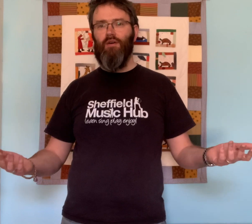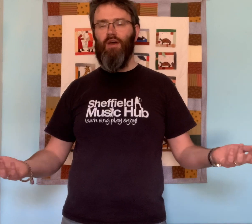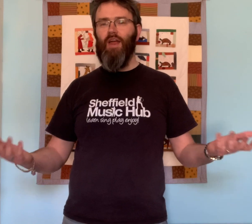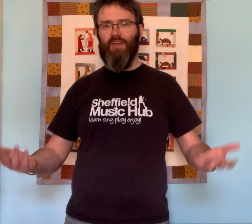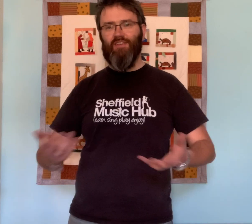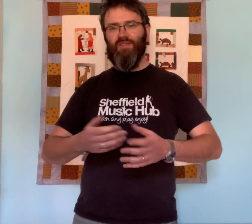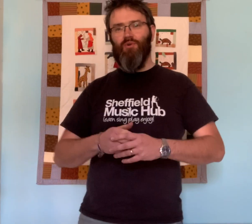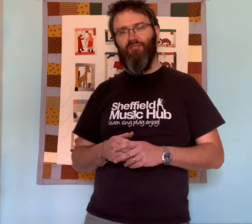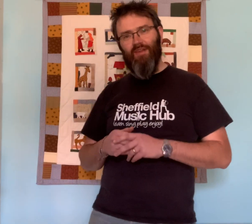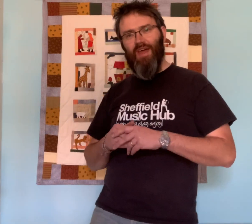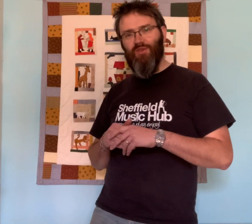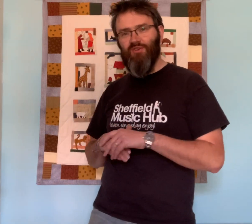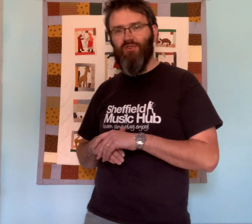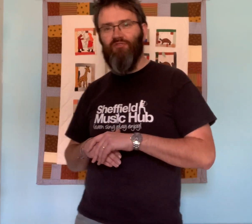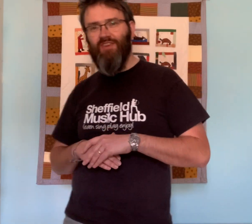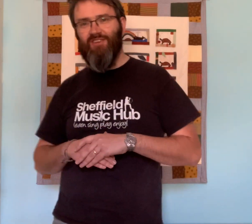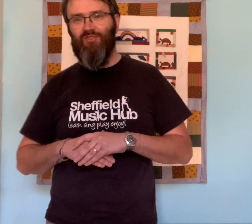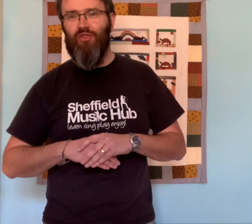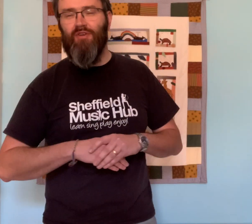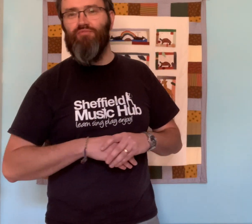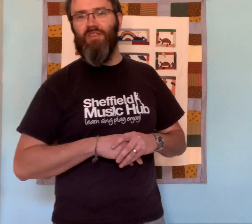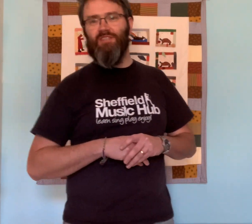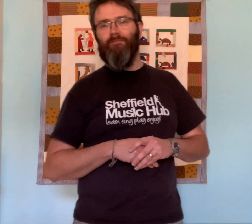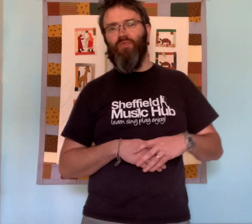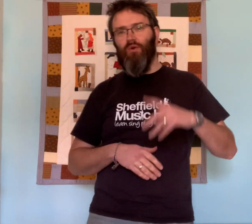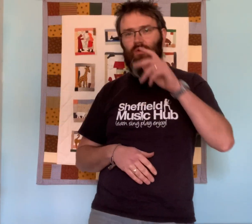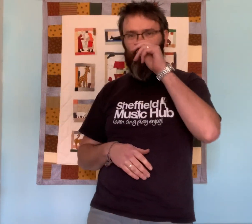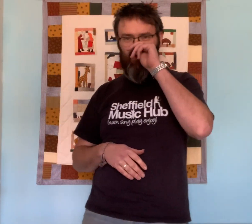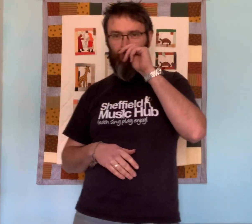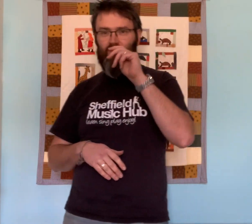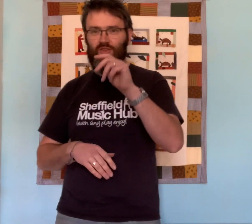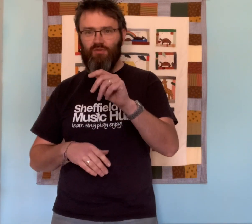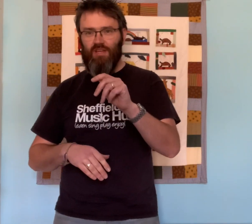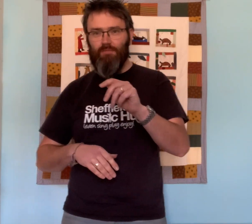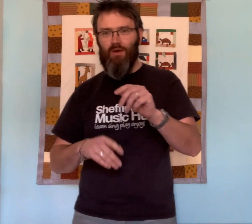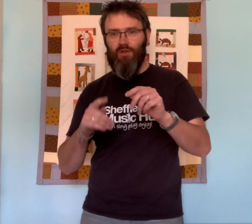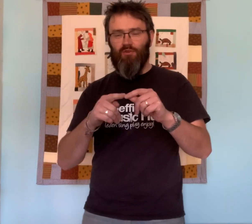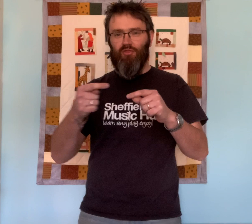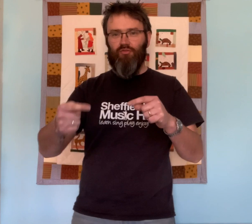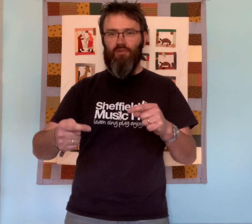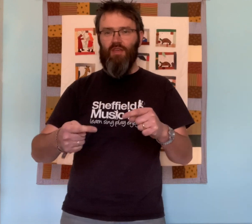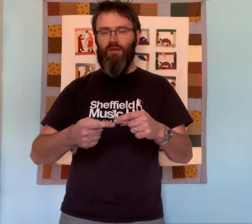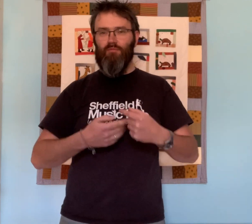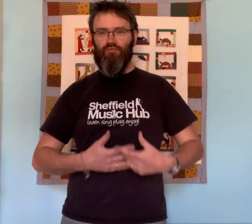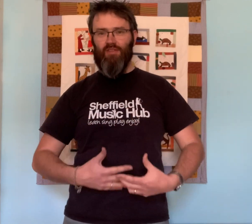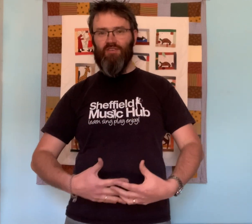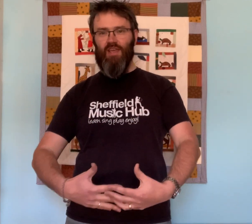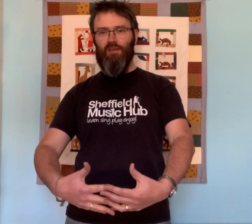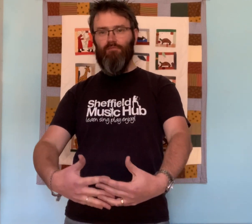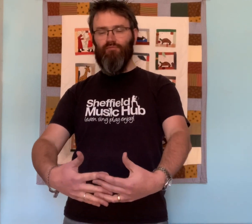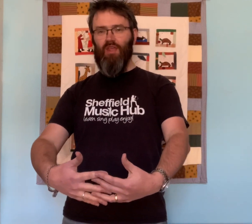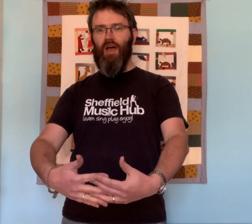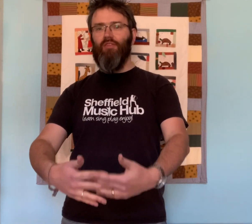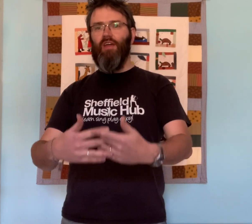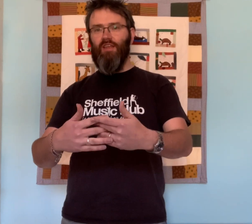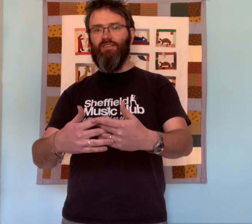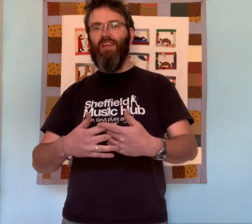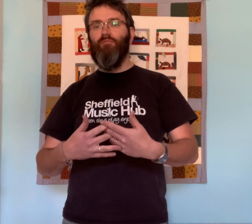And I guess somewhere around now you should have finished your 3 breaths. We're going to add a new step now. We're going to do 3 breaths in, and then instead of